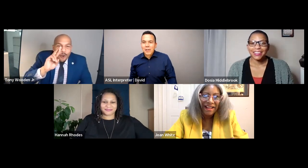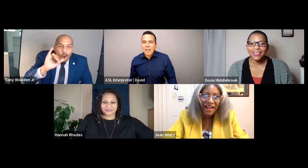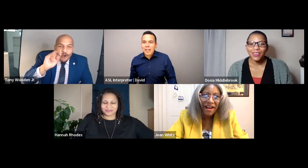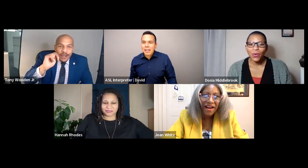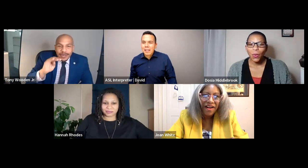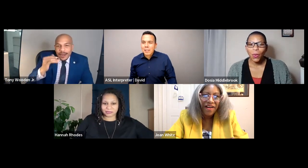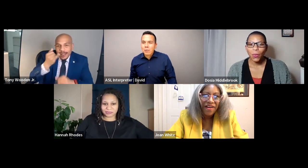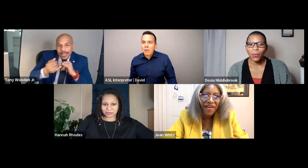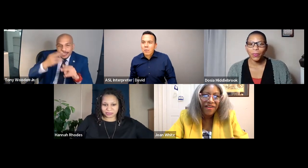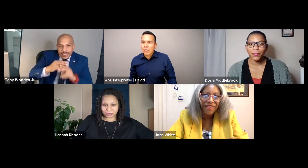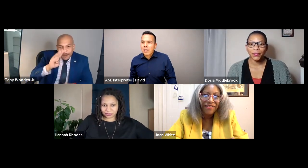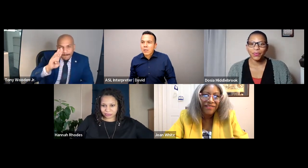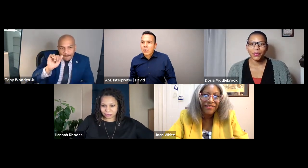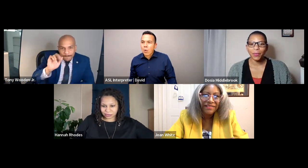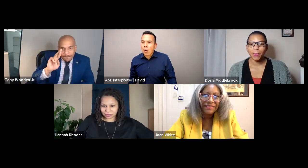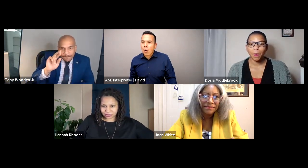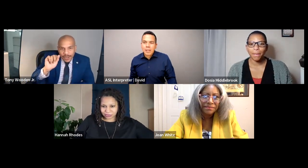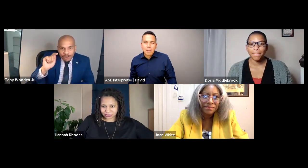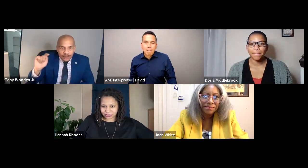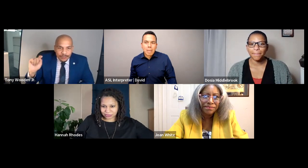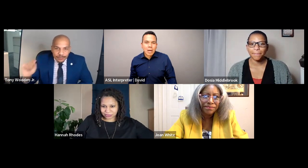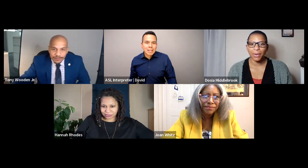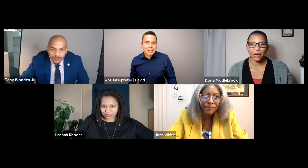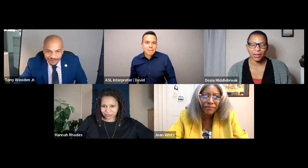Okay, let's move on to Oren Barat.